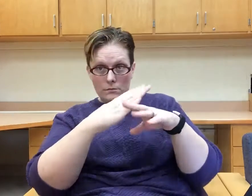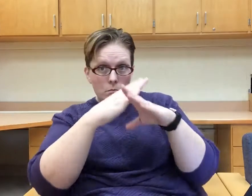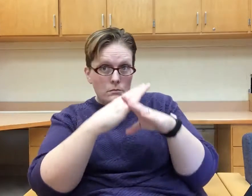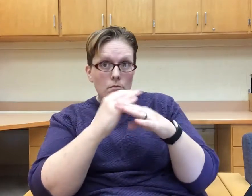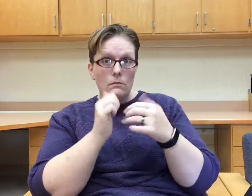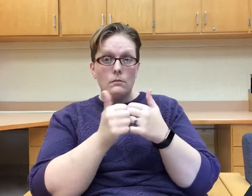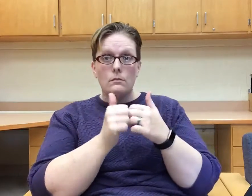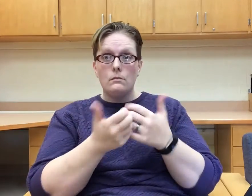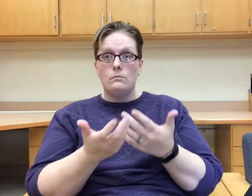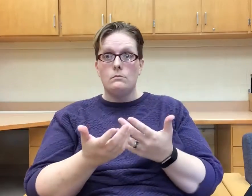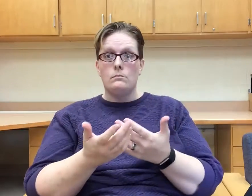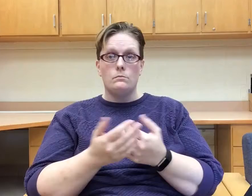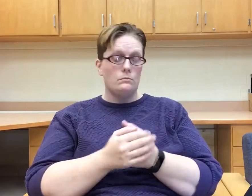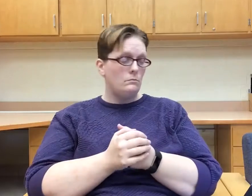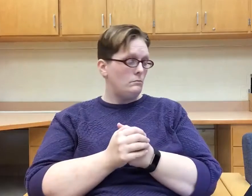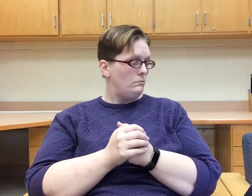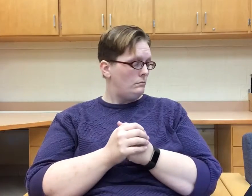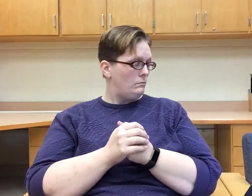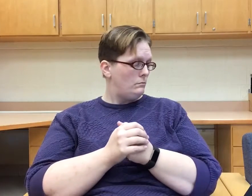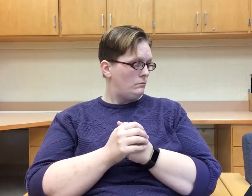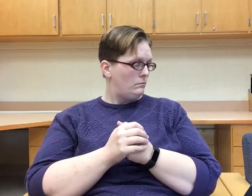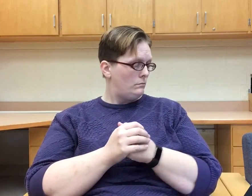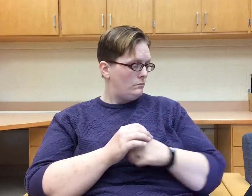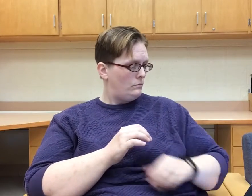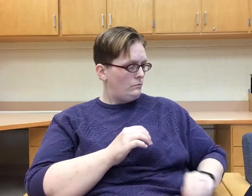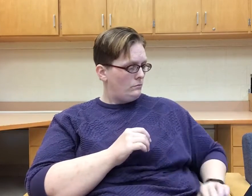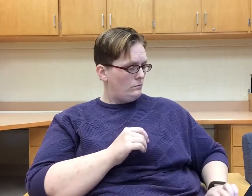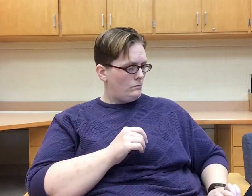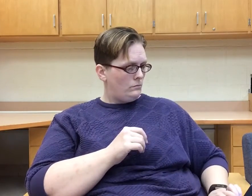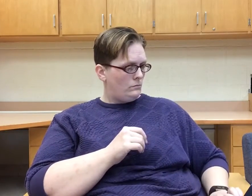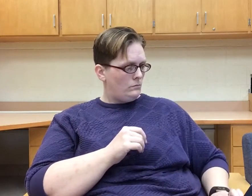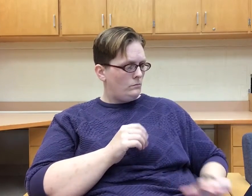they look like, maybe ways to prevent them.